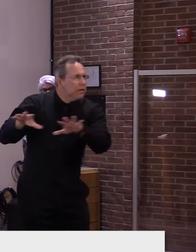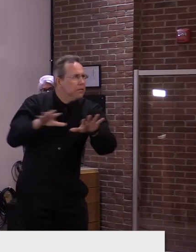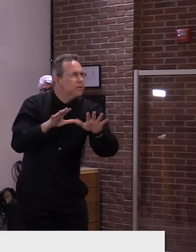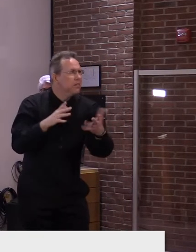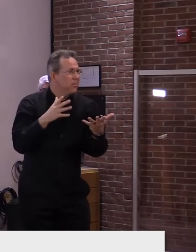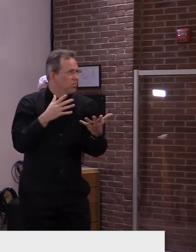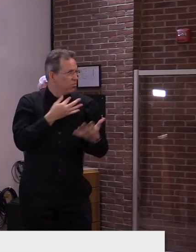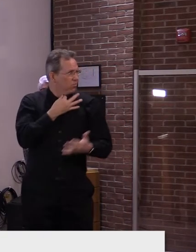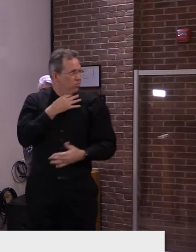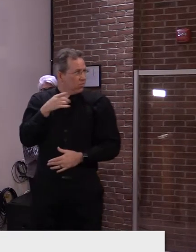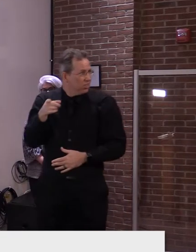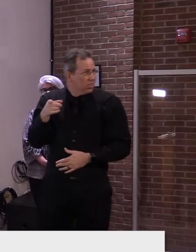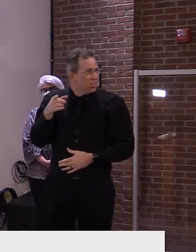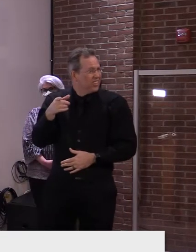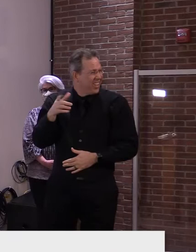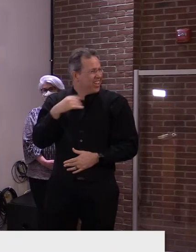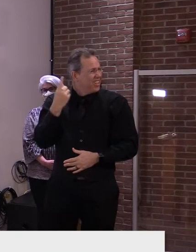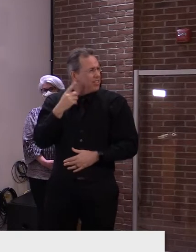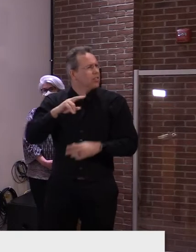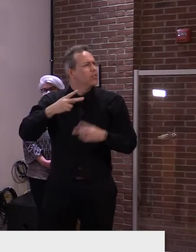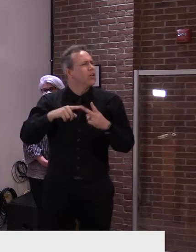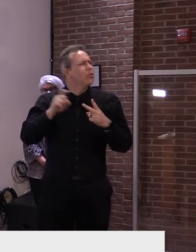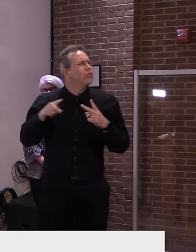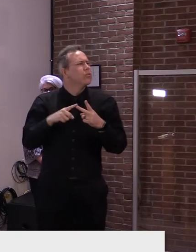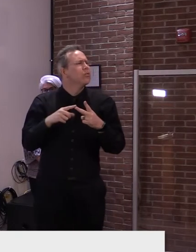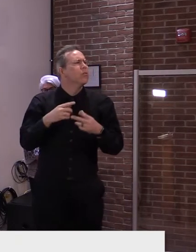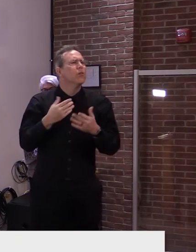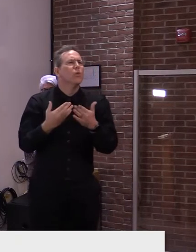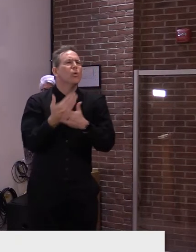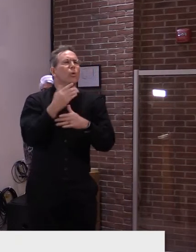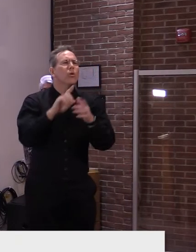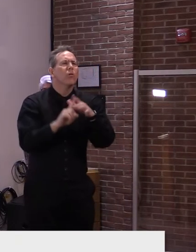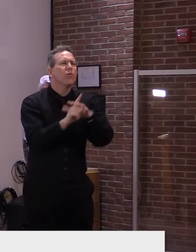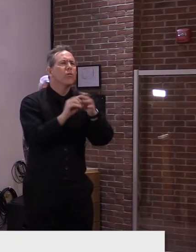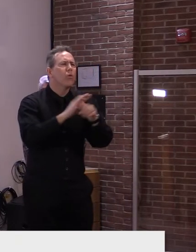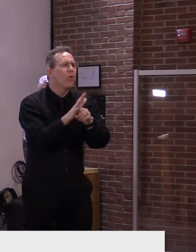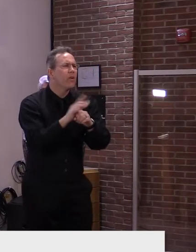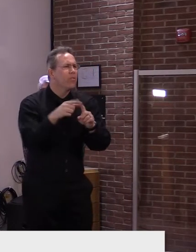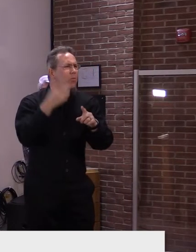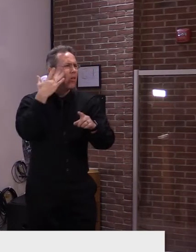or are you seeing people, you know, not following